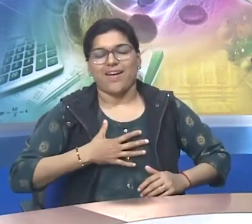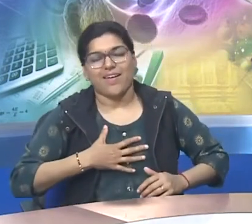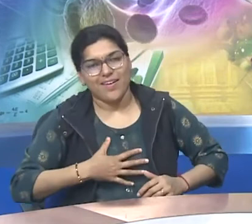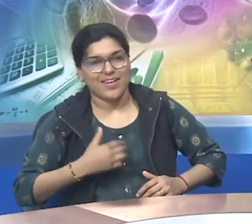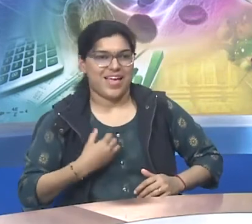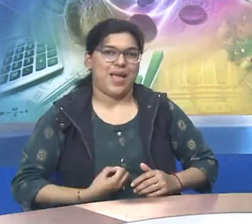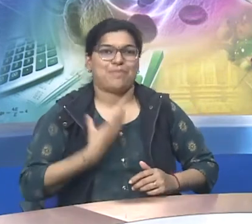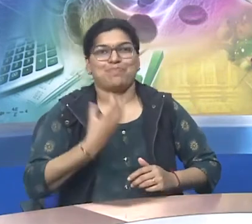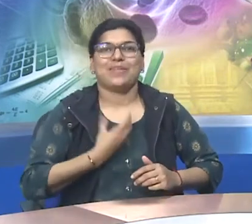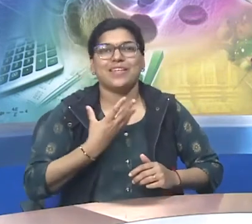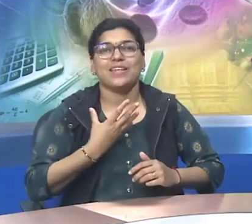with the people around her.